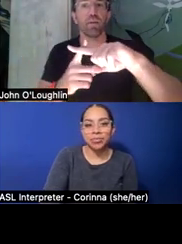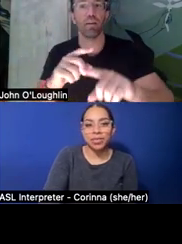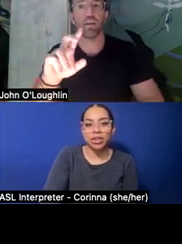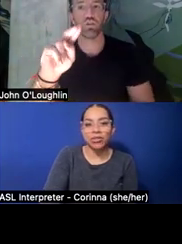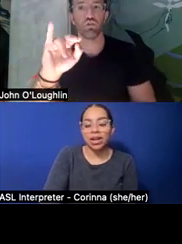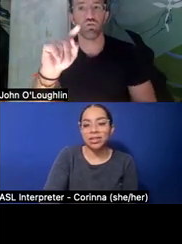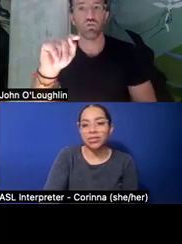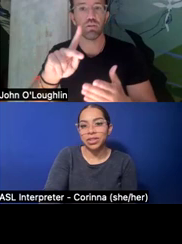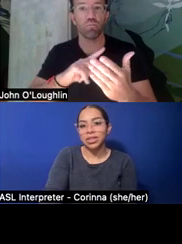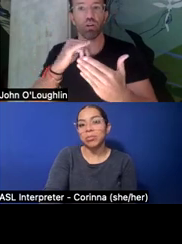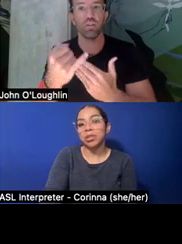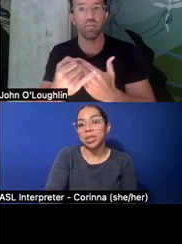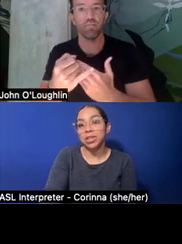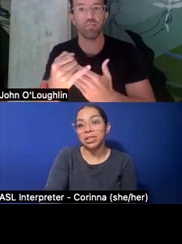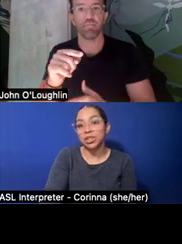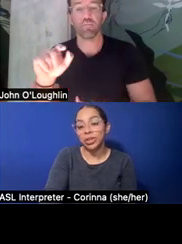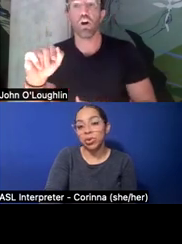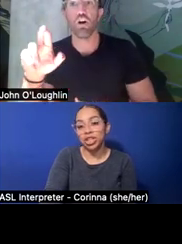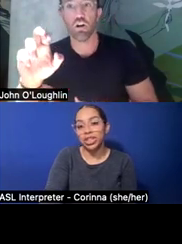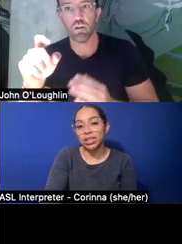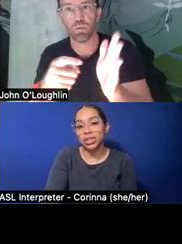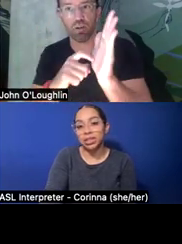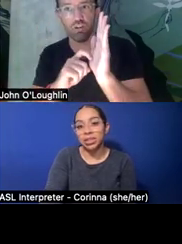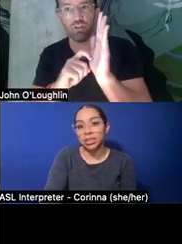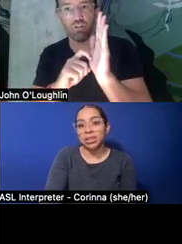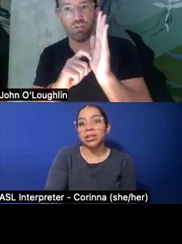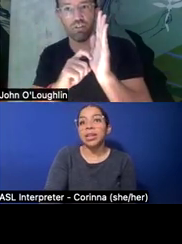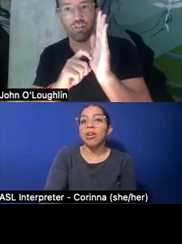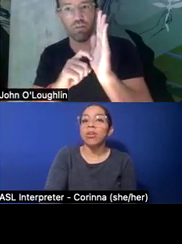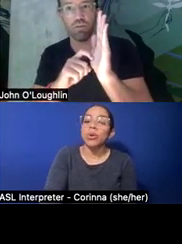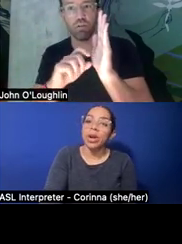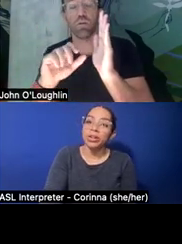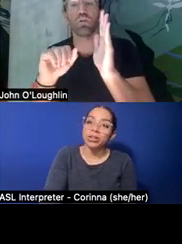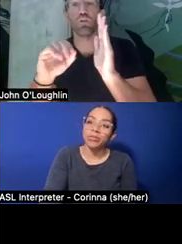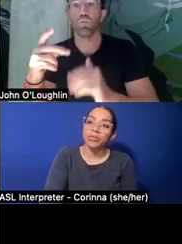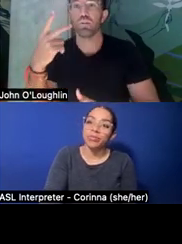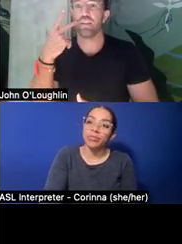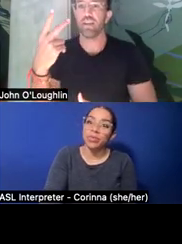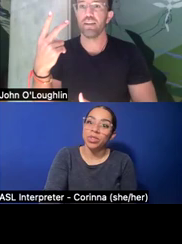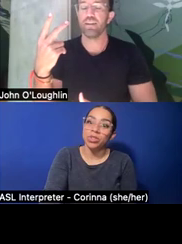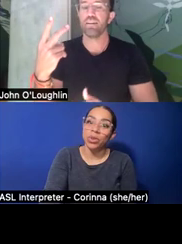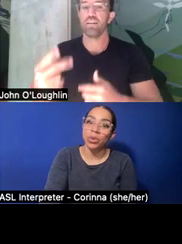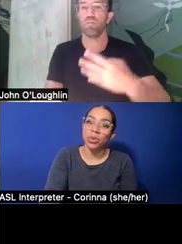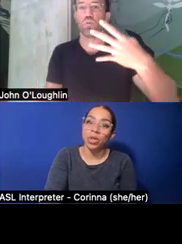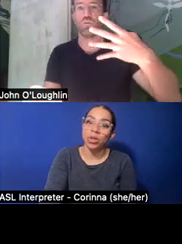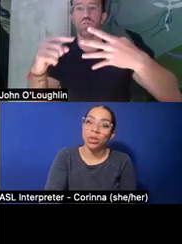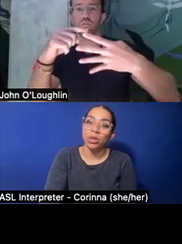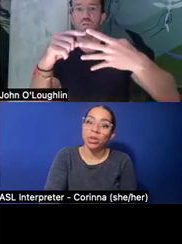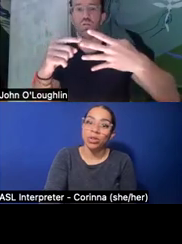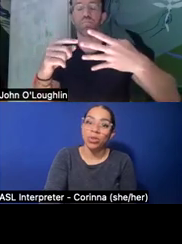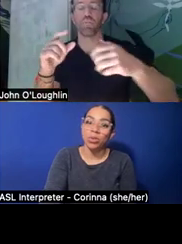Online interactive assignment plus the unit project, they are required.